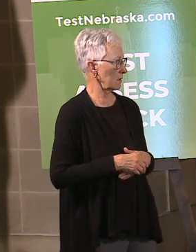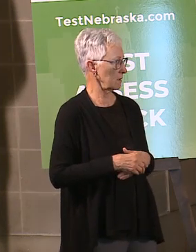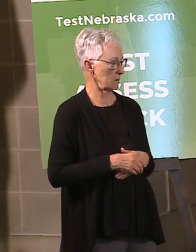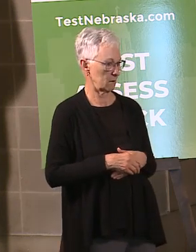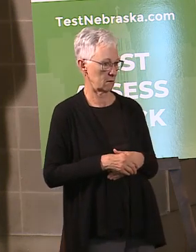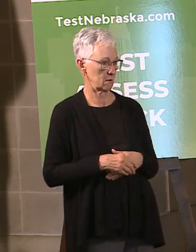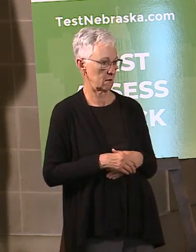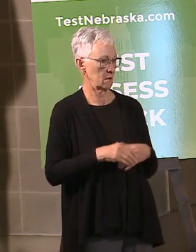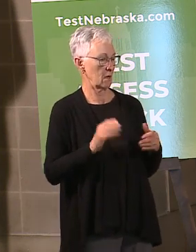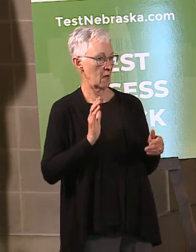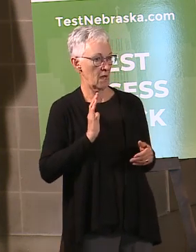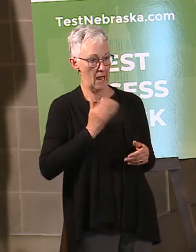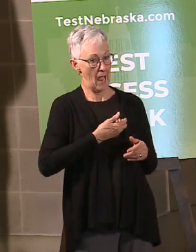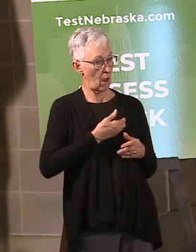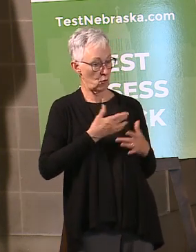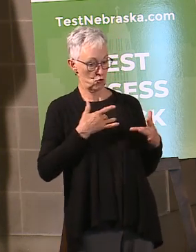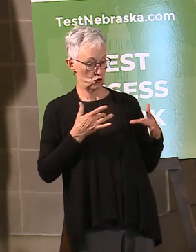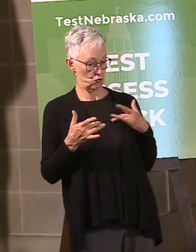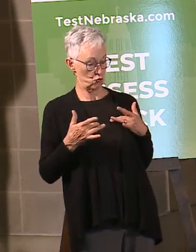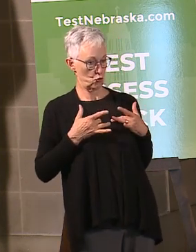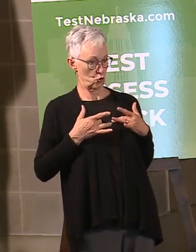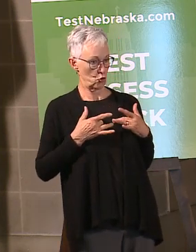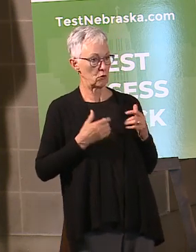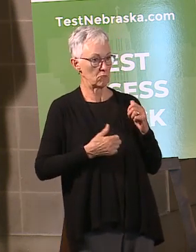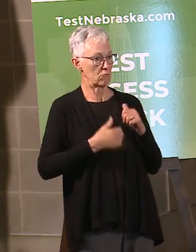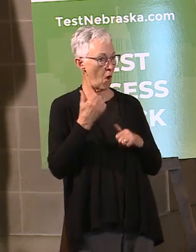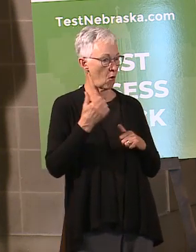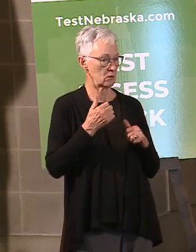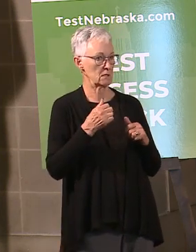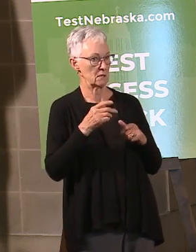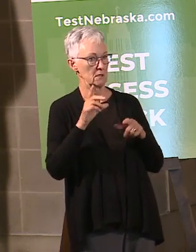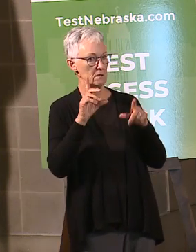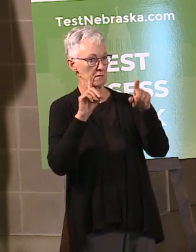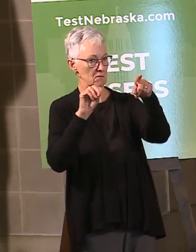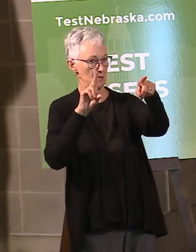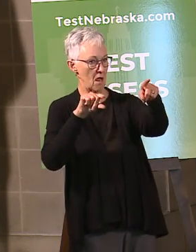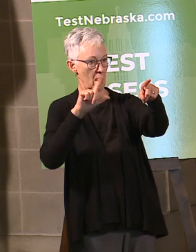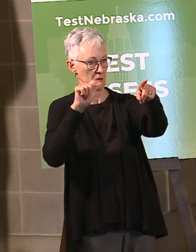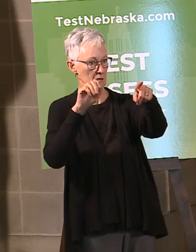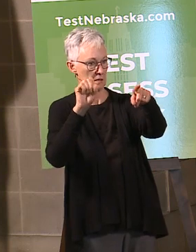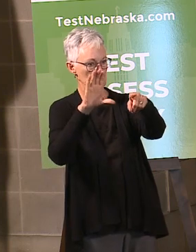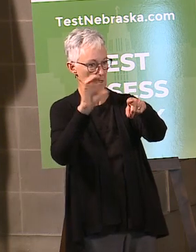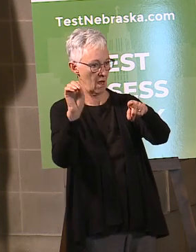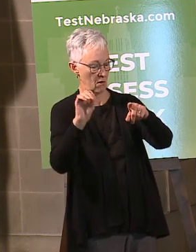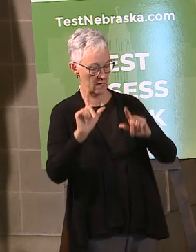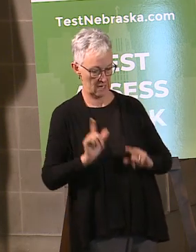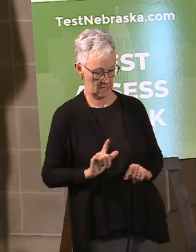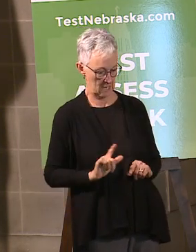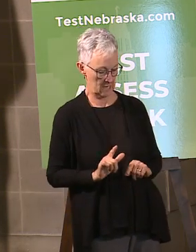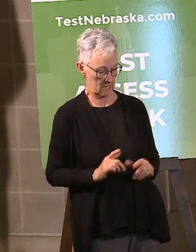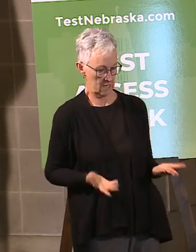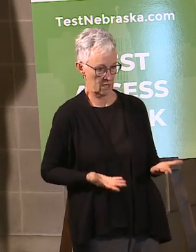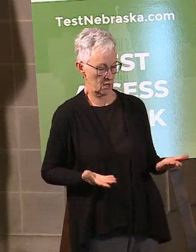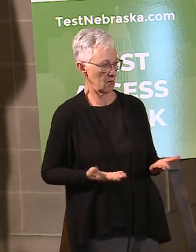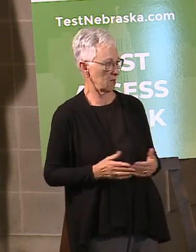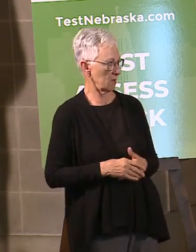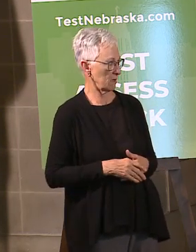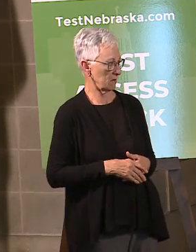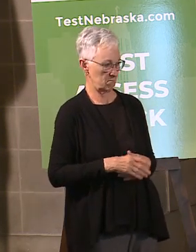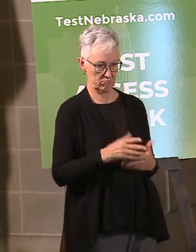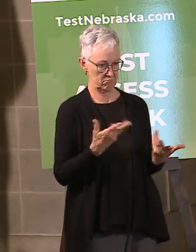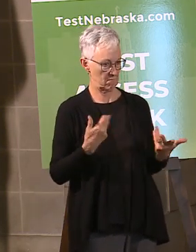the area of most concern is Douglas County, Omaha area. Lincoln, Lancaster is very well preserved. As a matter of fact,